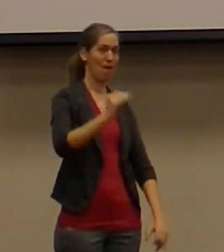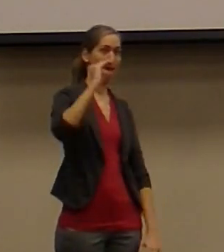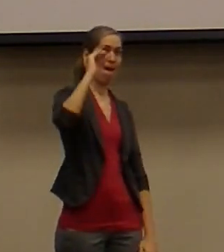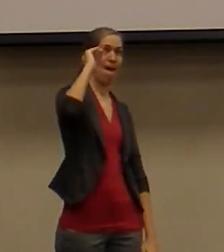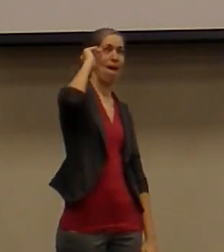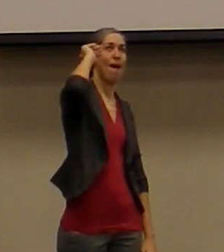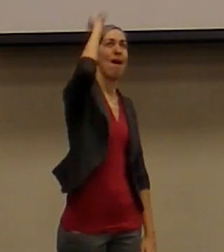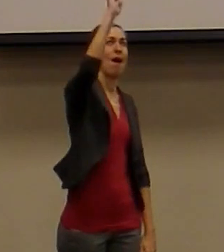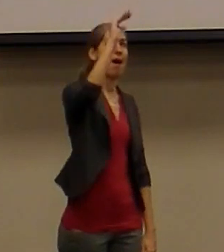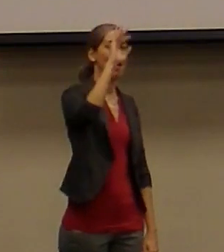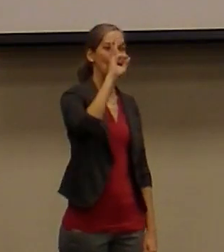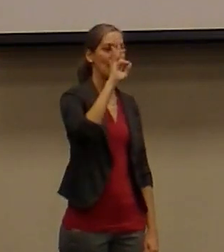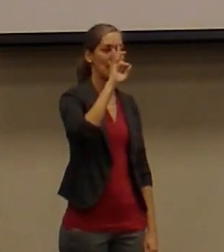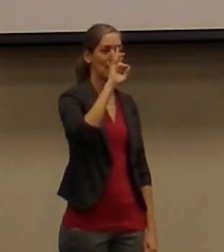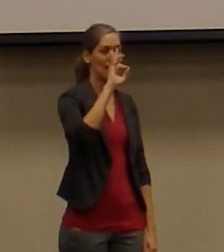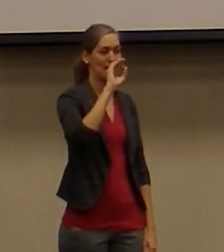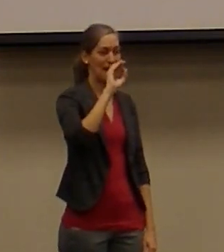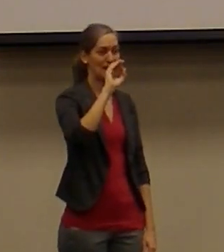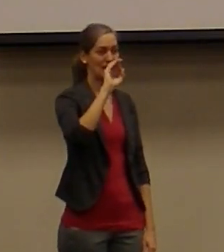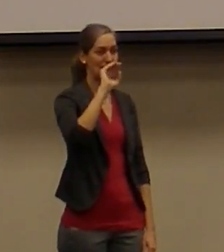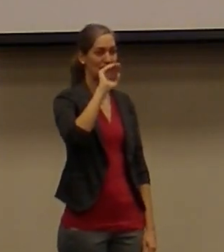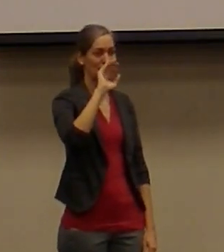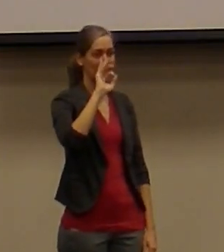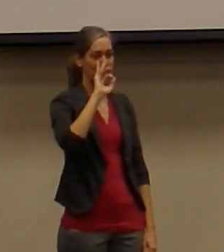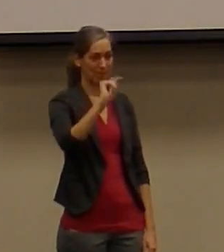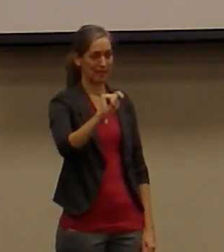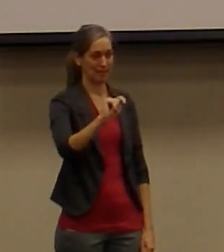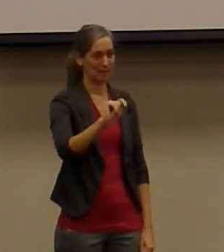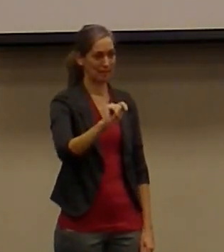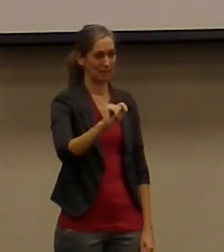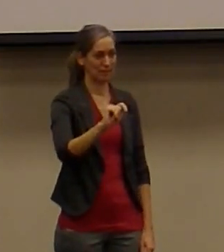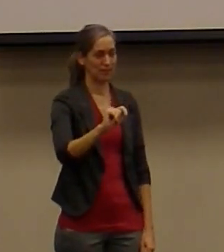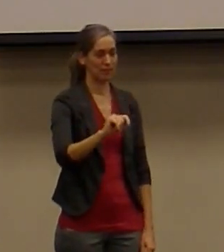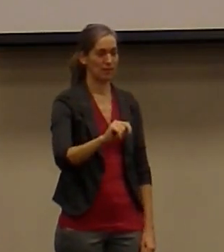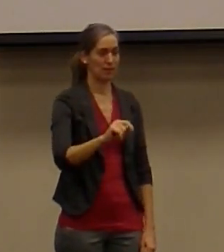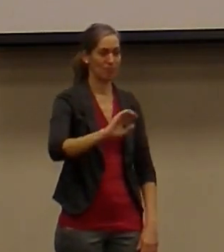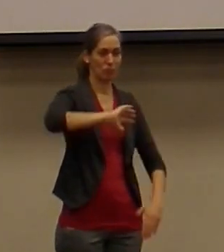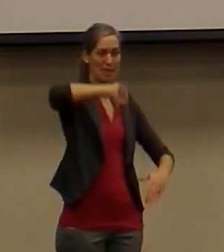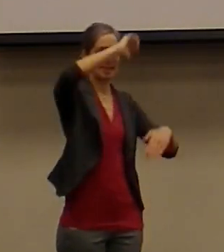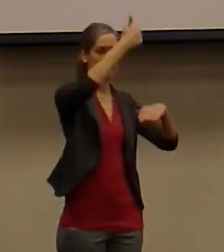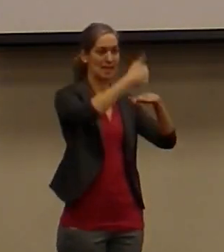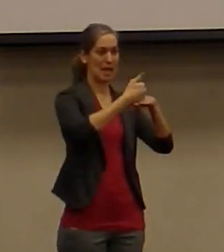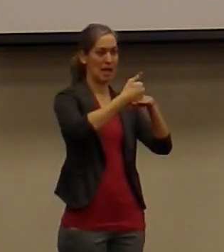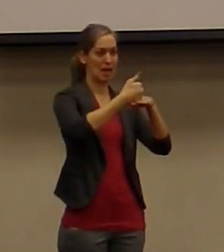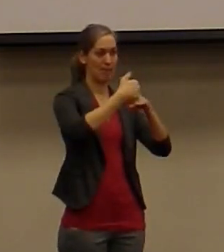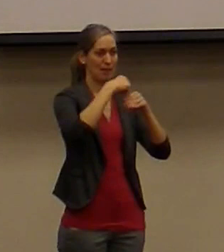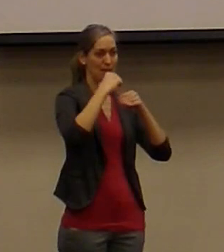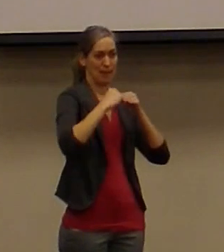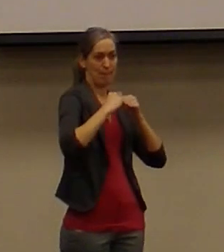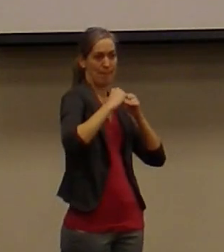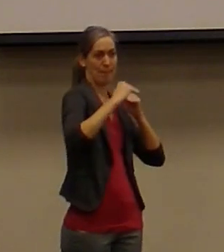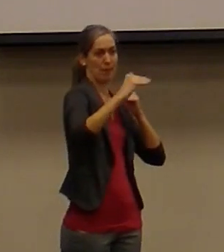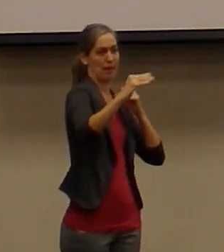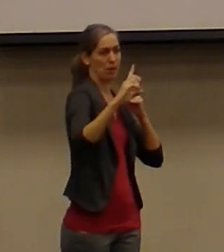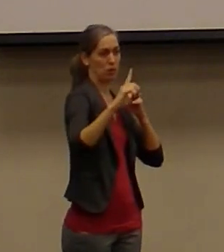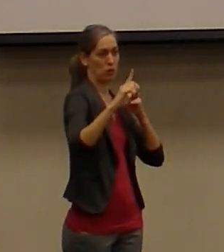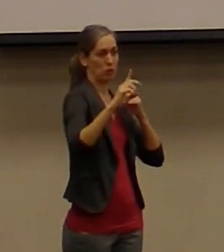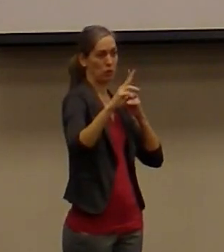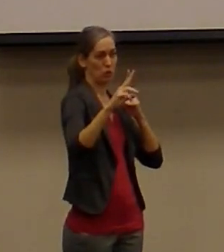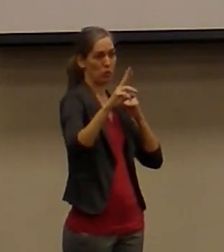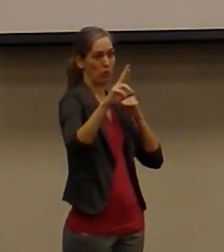feet wide, and set it up on the plain of Dura in the province of Babylon. Most of the great